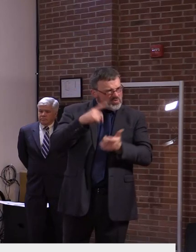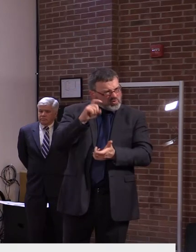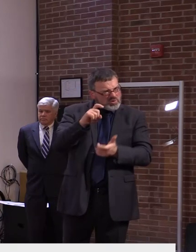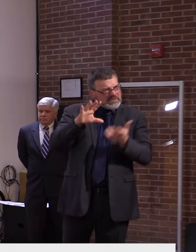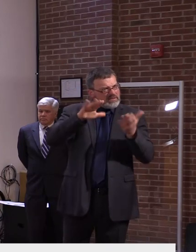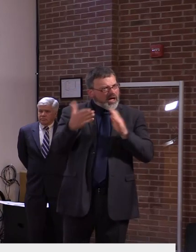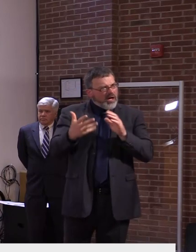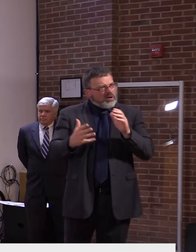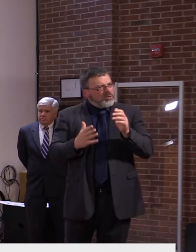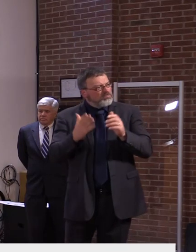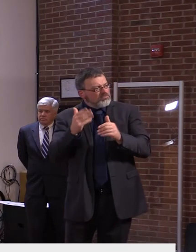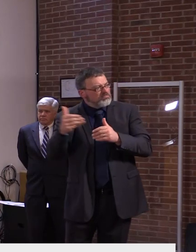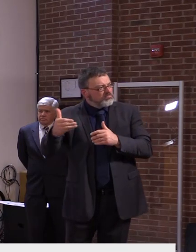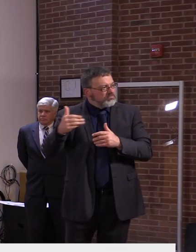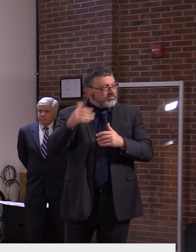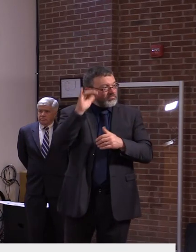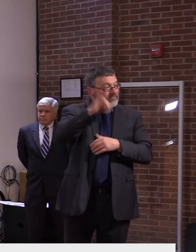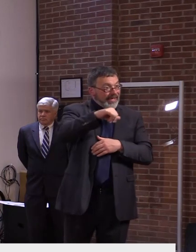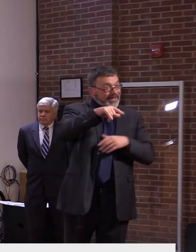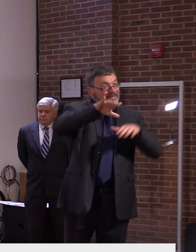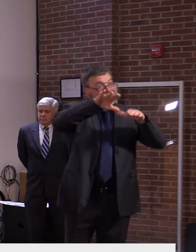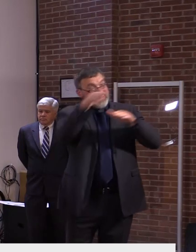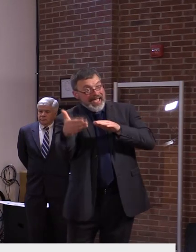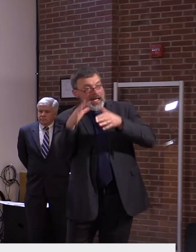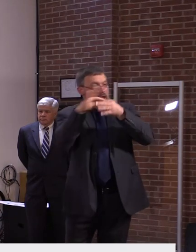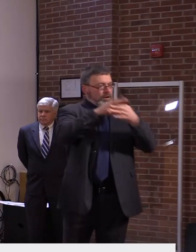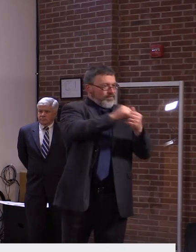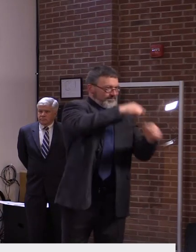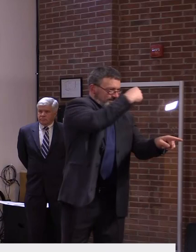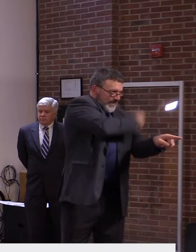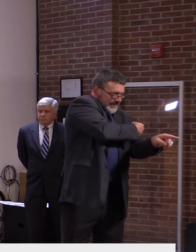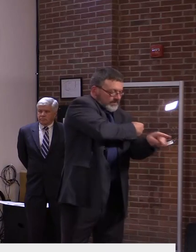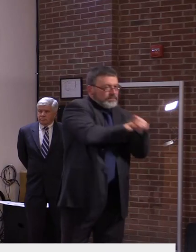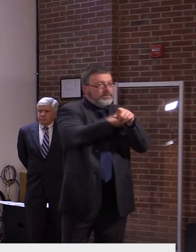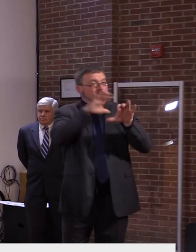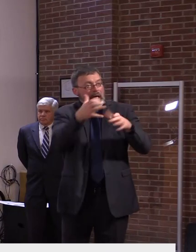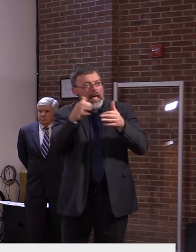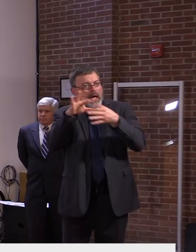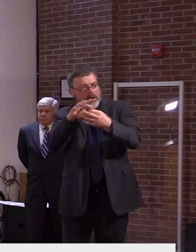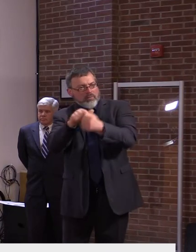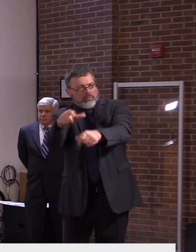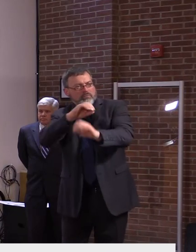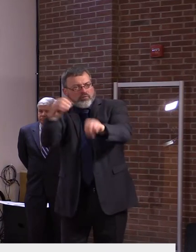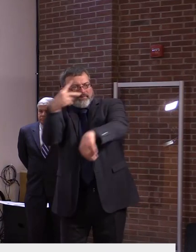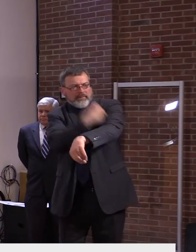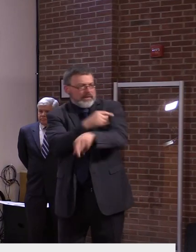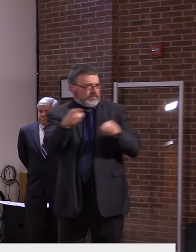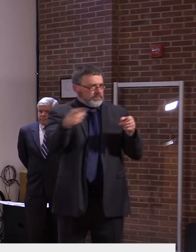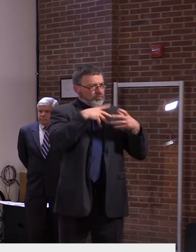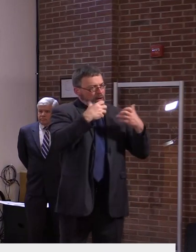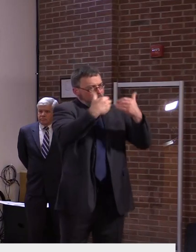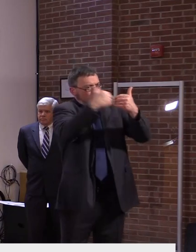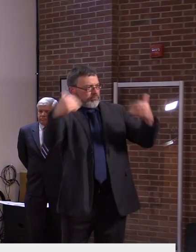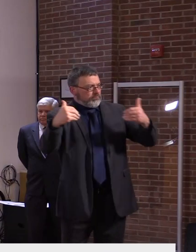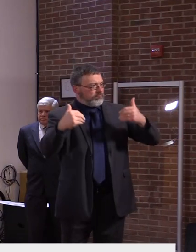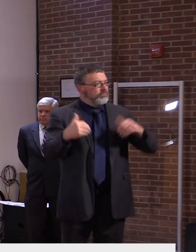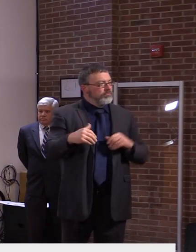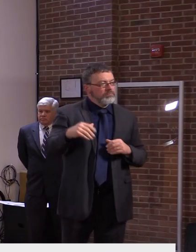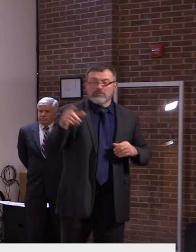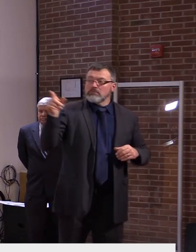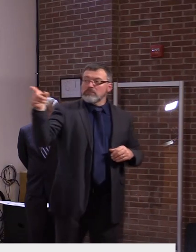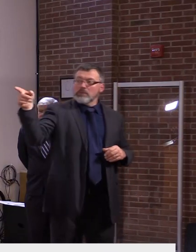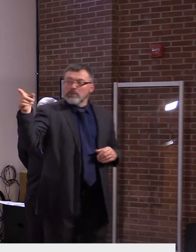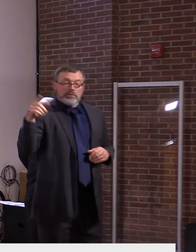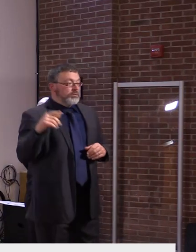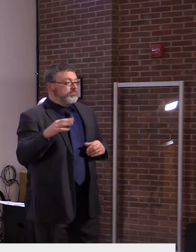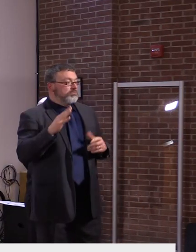the fully vaxxed, non-fully vaccinated, and unvaccinated. I did get that information last week from your staff.